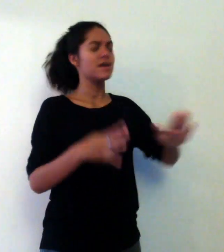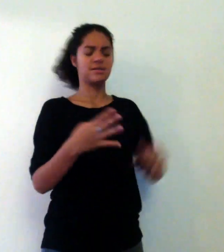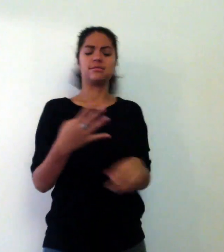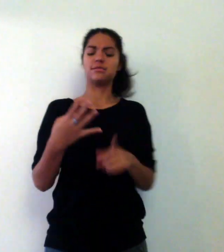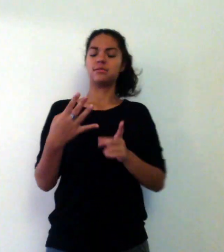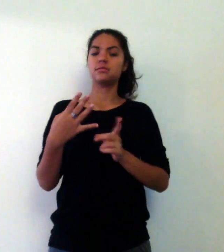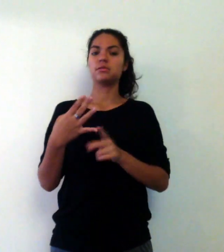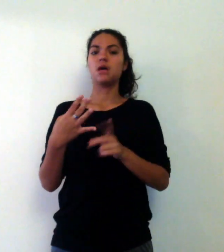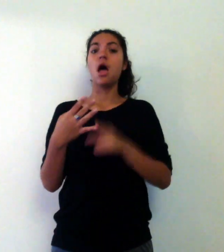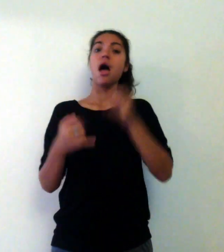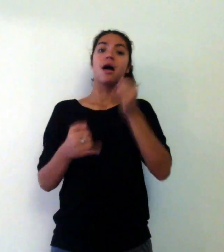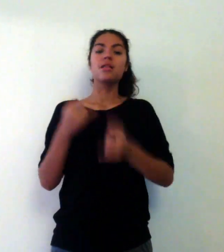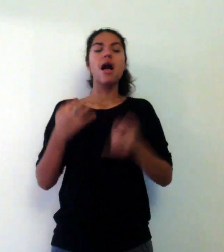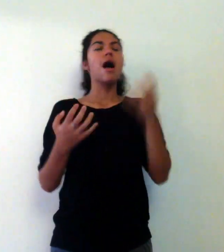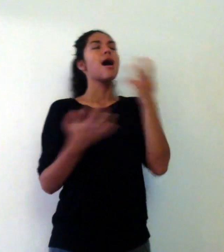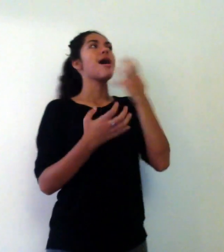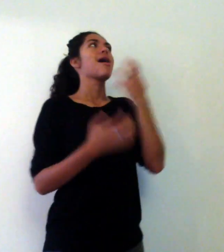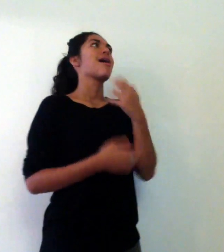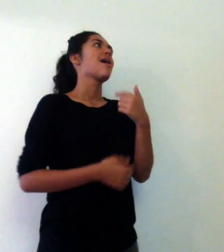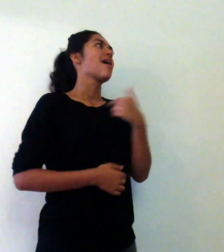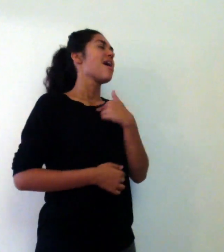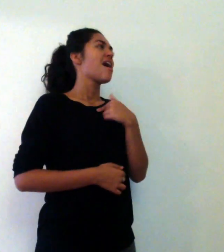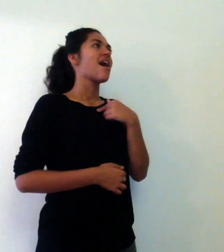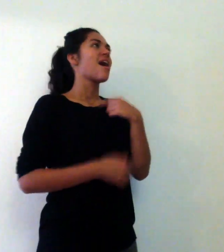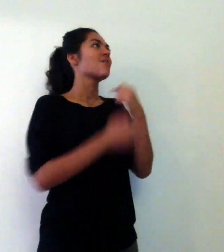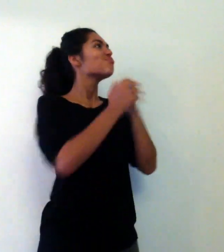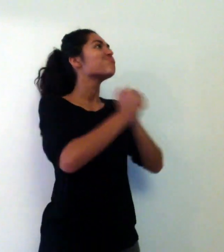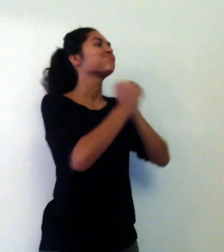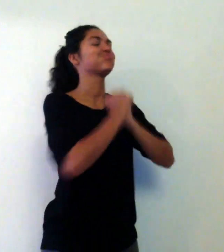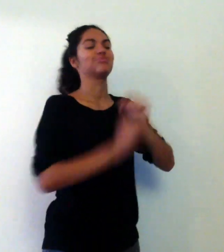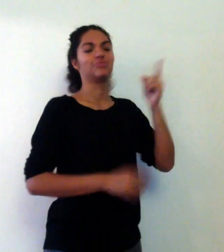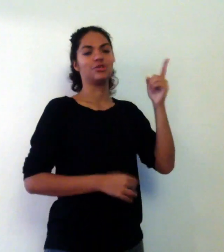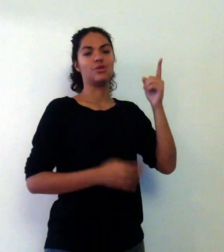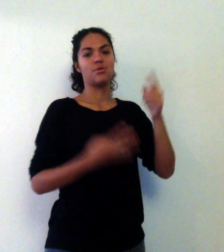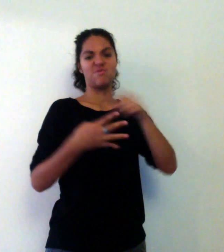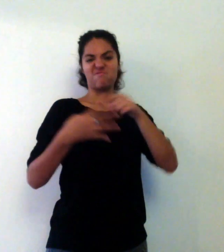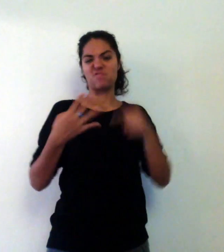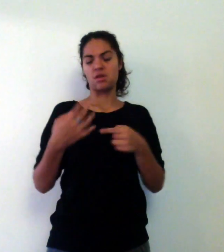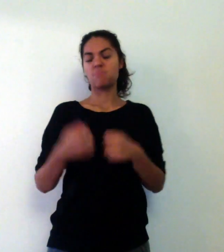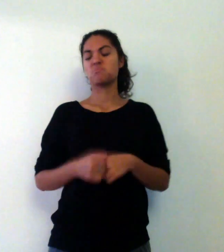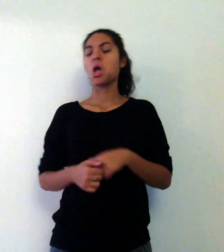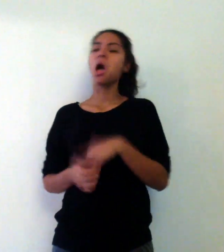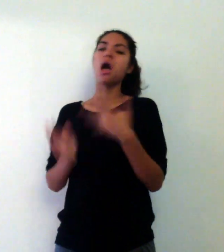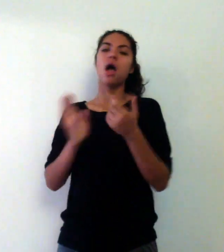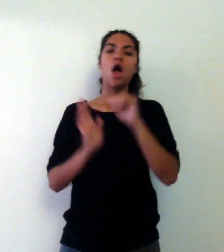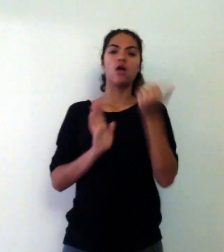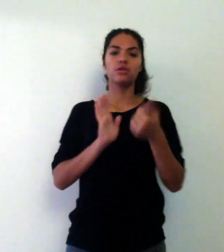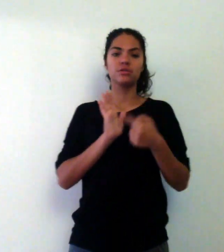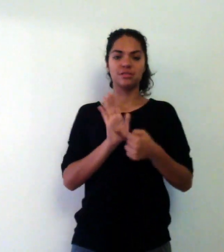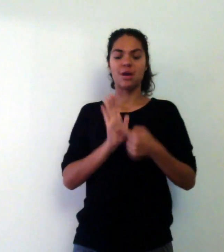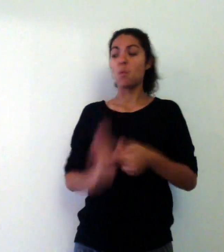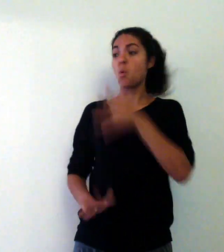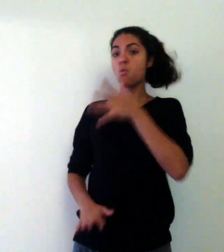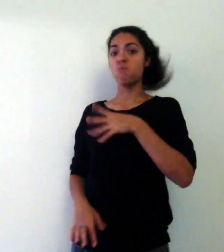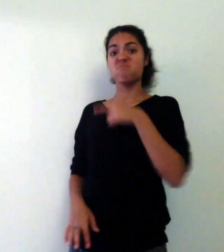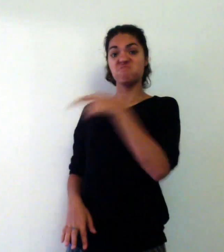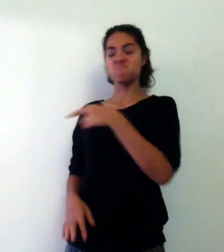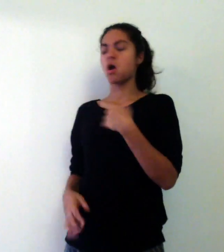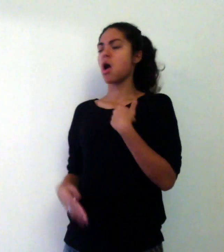young maiden, need love says, boy, wouldn't it be lovely if I could have her love and share my life with her. Gift love says, I would love to serve